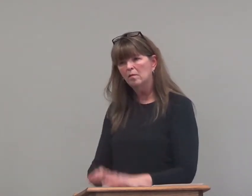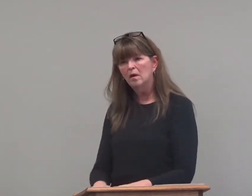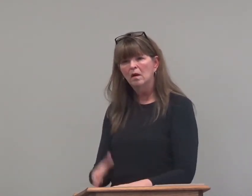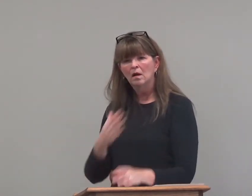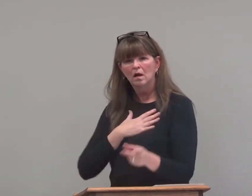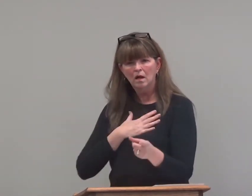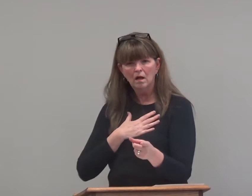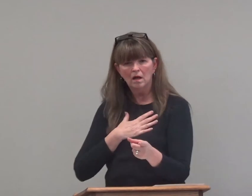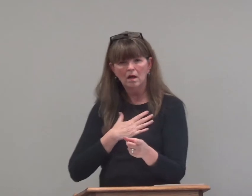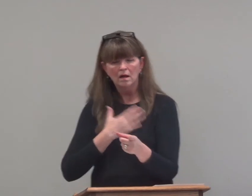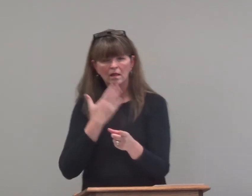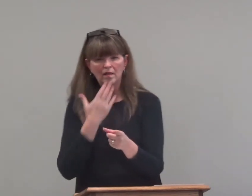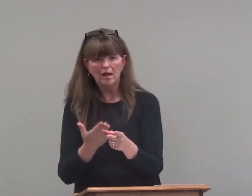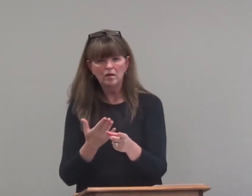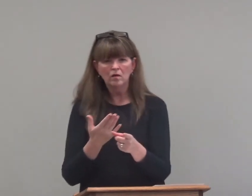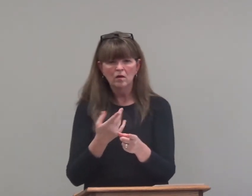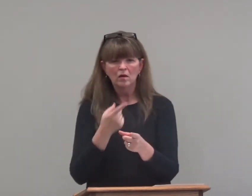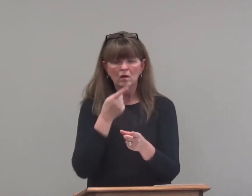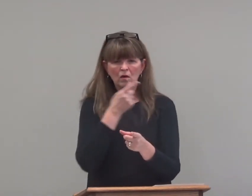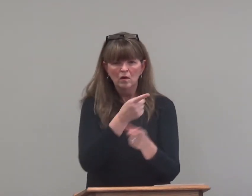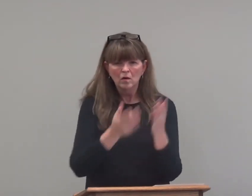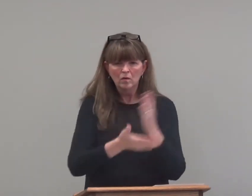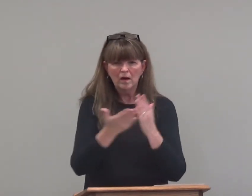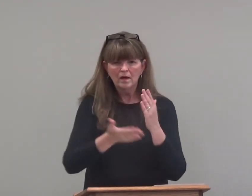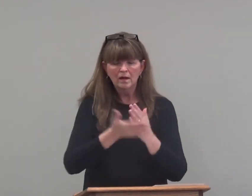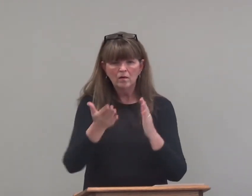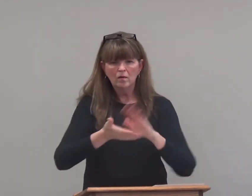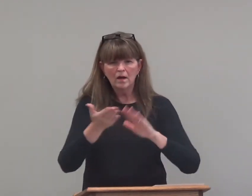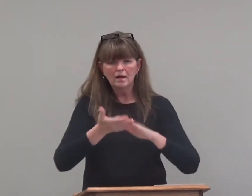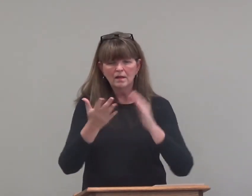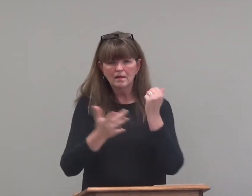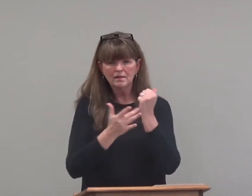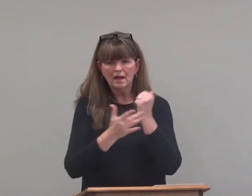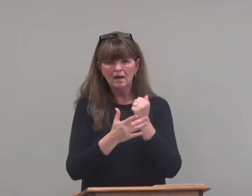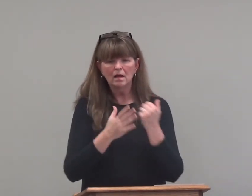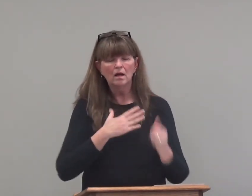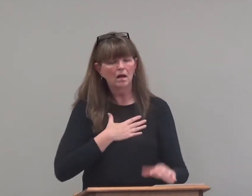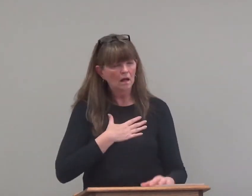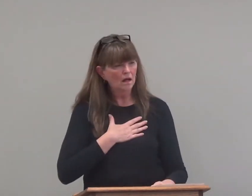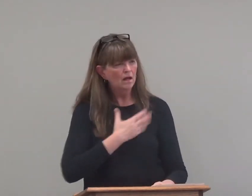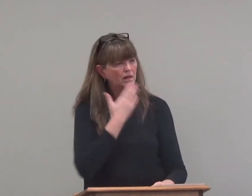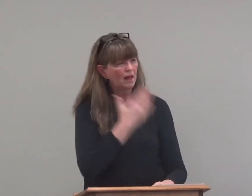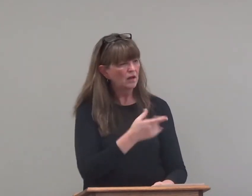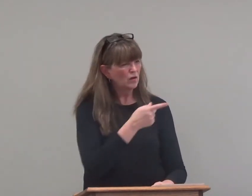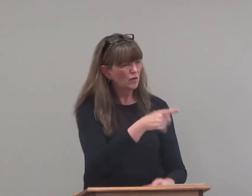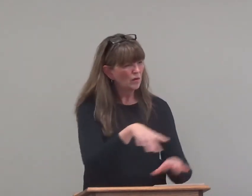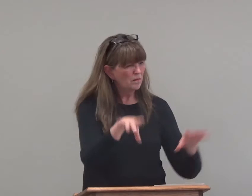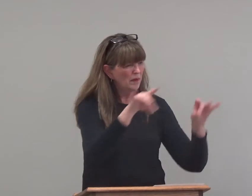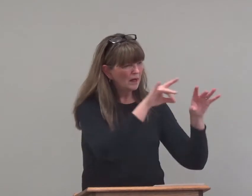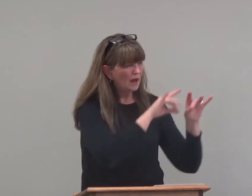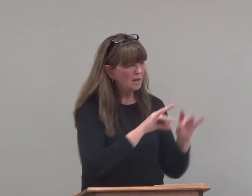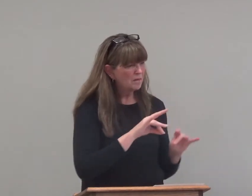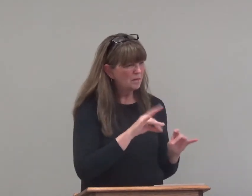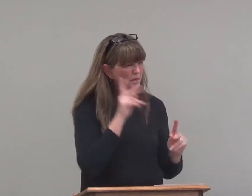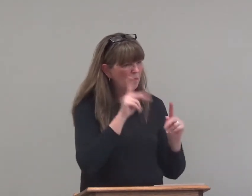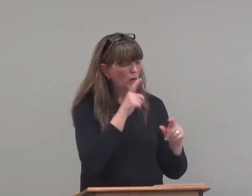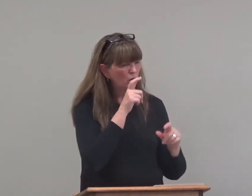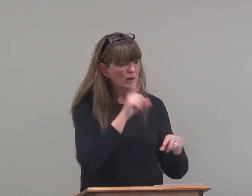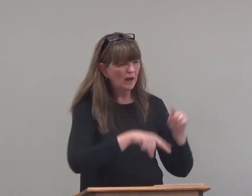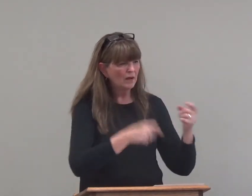For example, that person was so thankful that Lynn became salt as she helped them fill out the form.